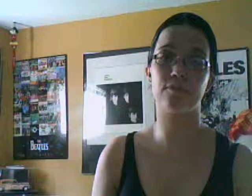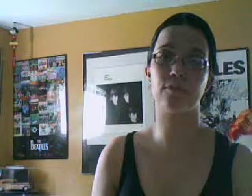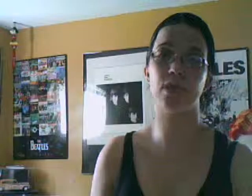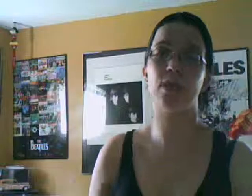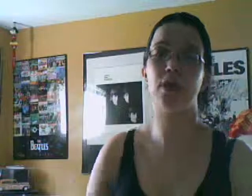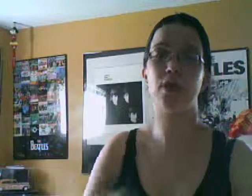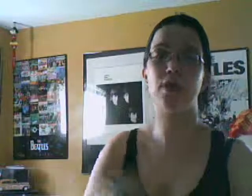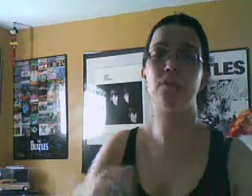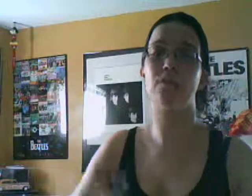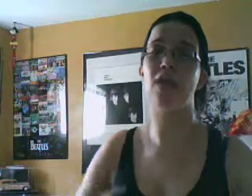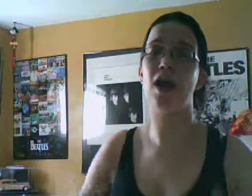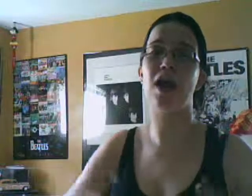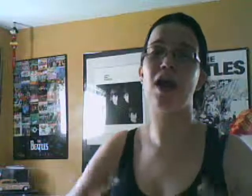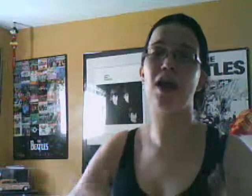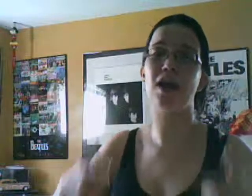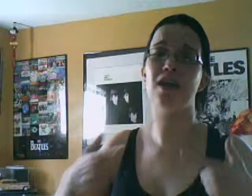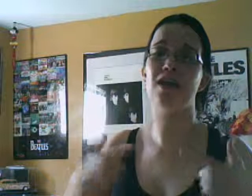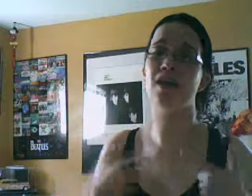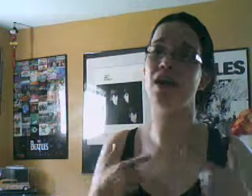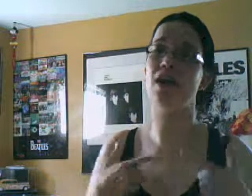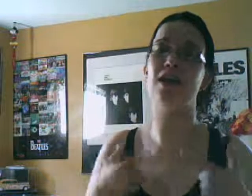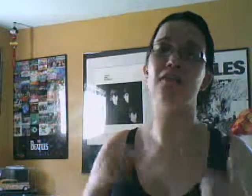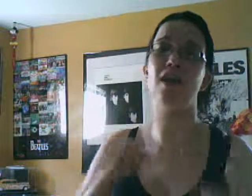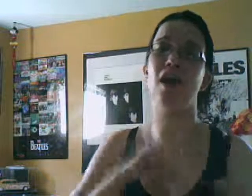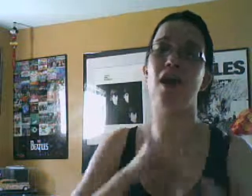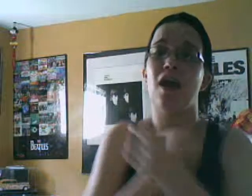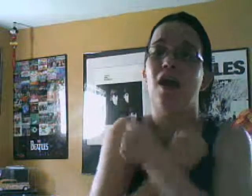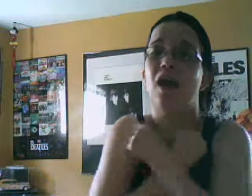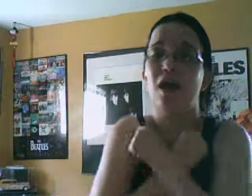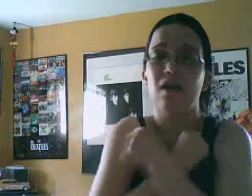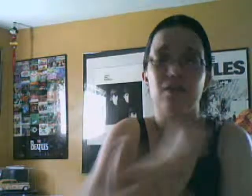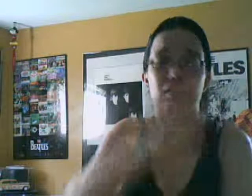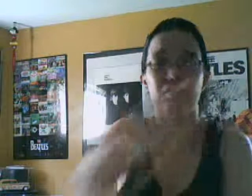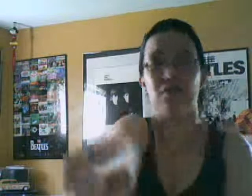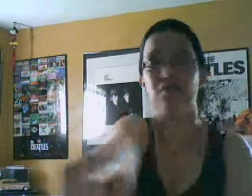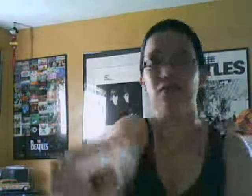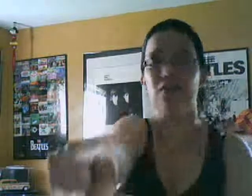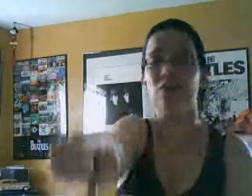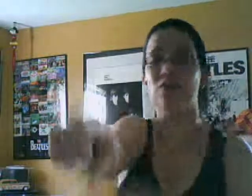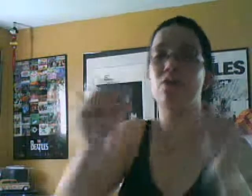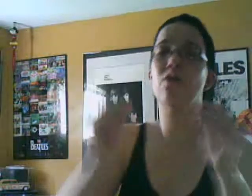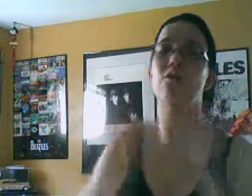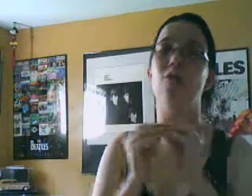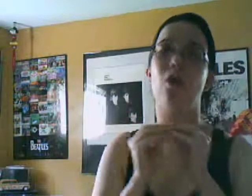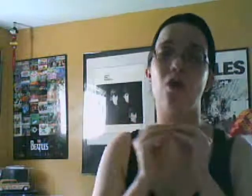I know I I mean you more